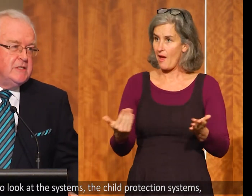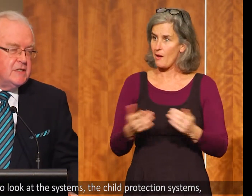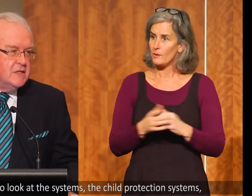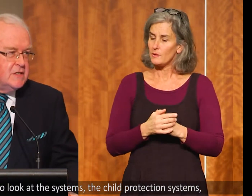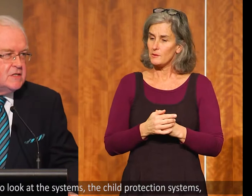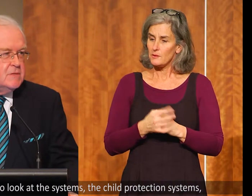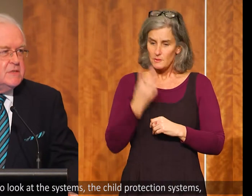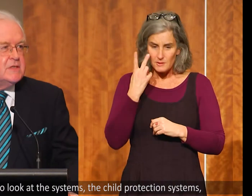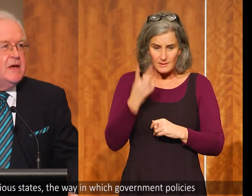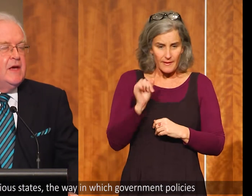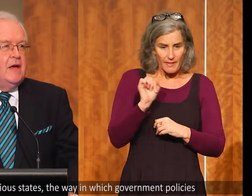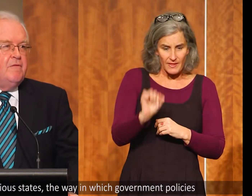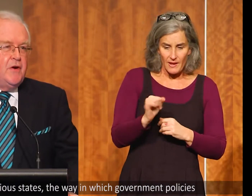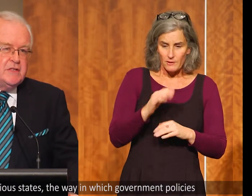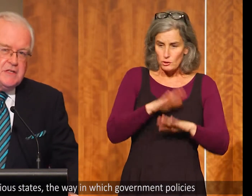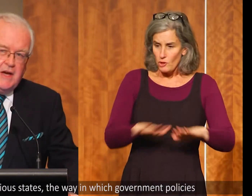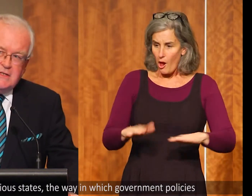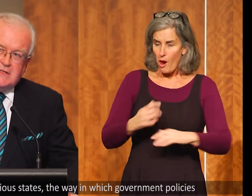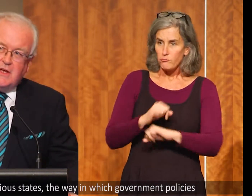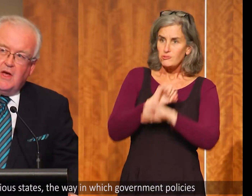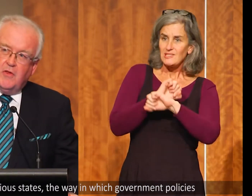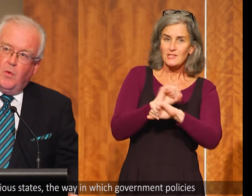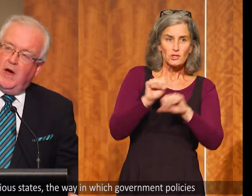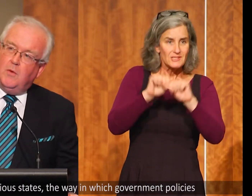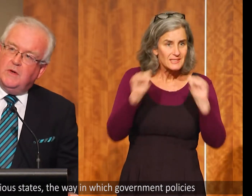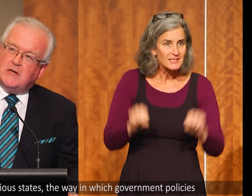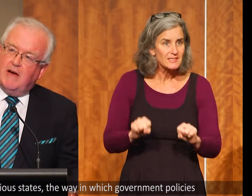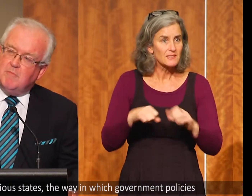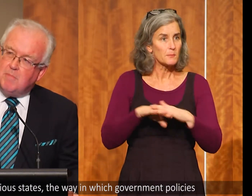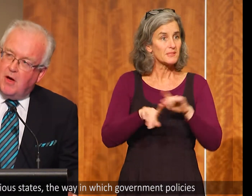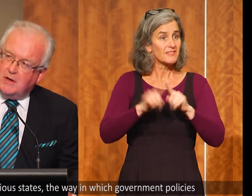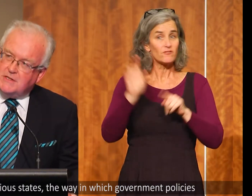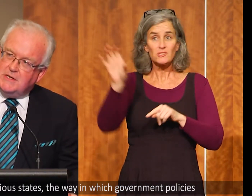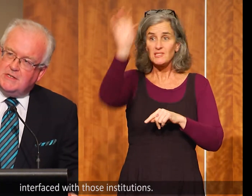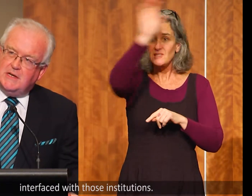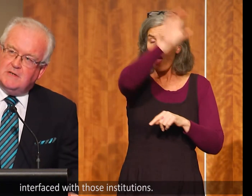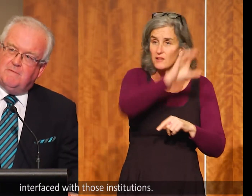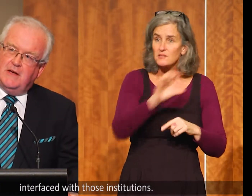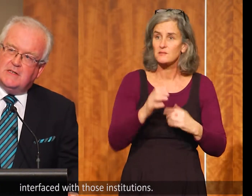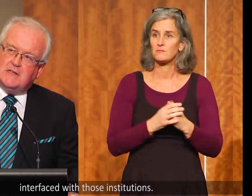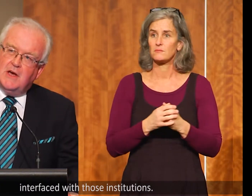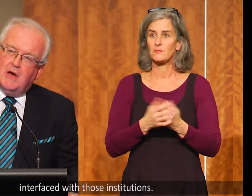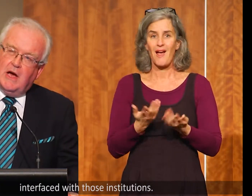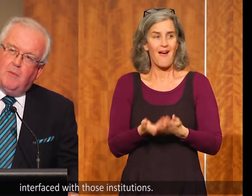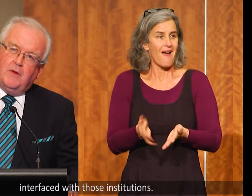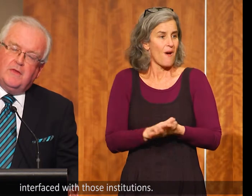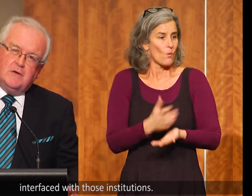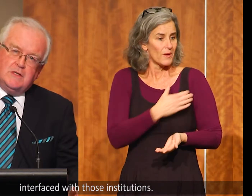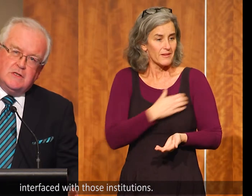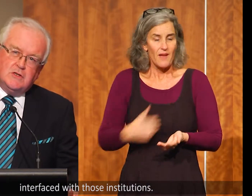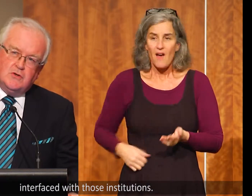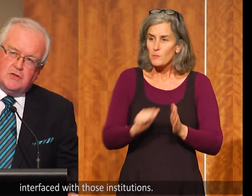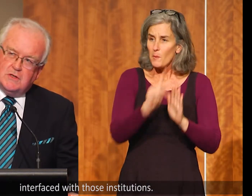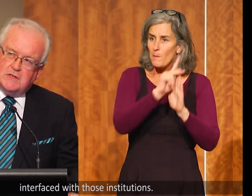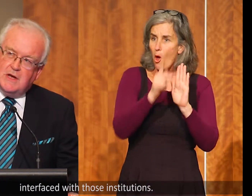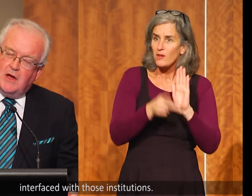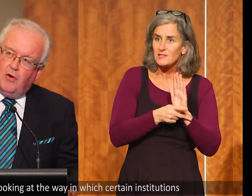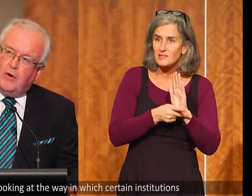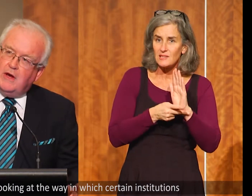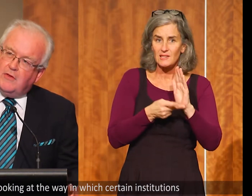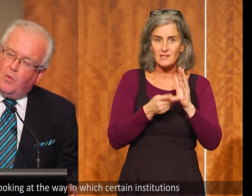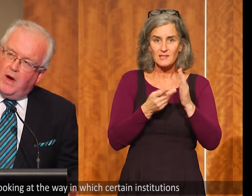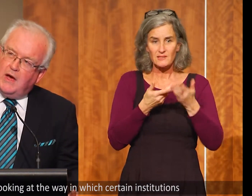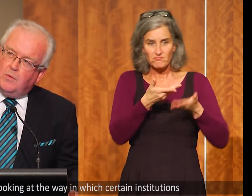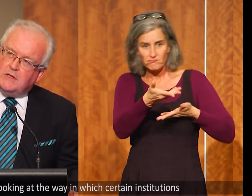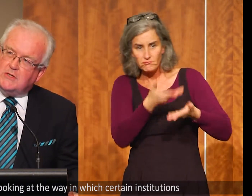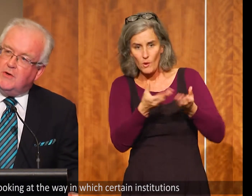child protection systems in various states, the way in which government policies interfaced with those institutions,